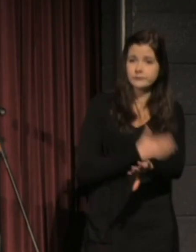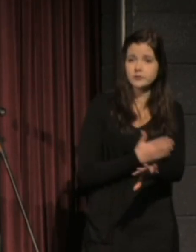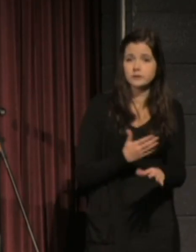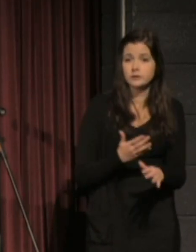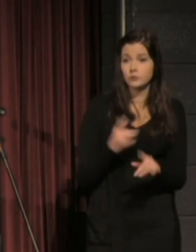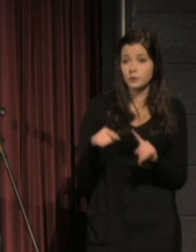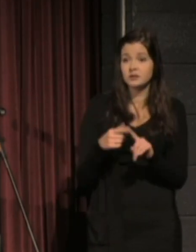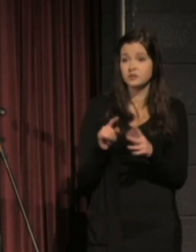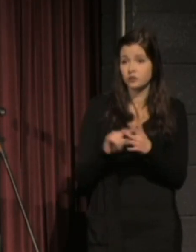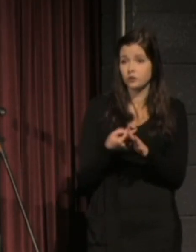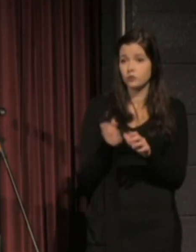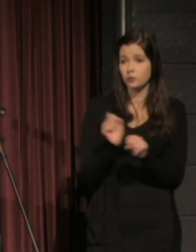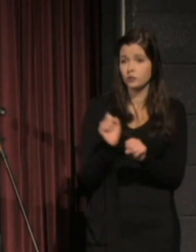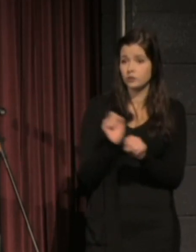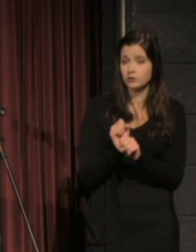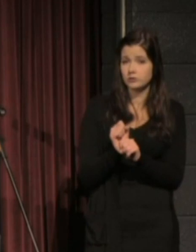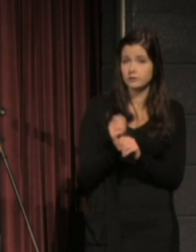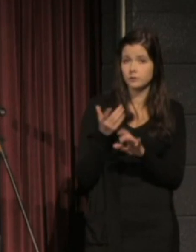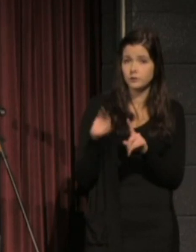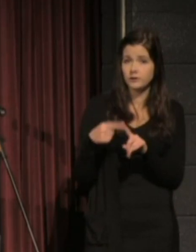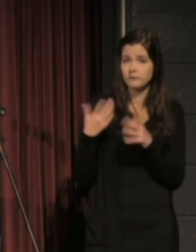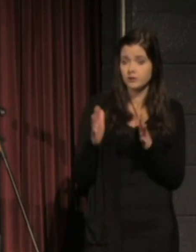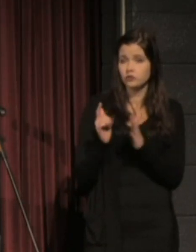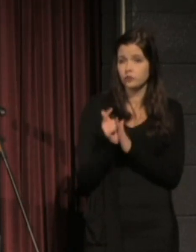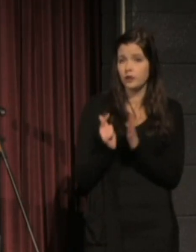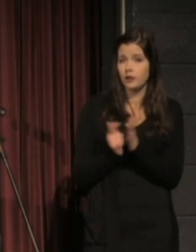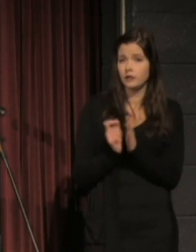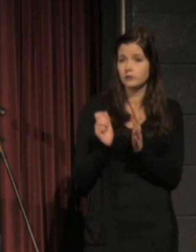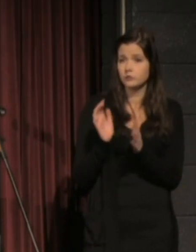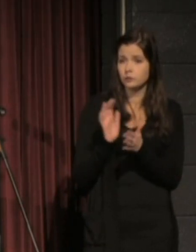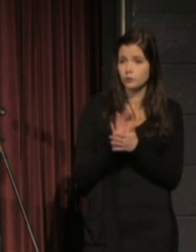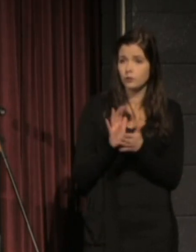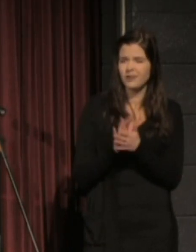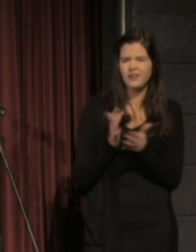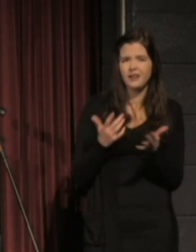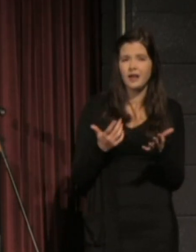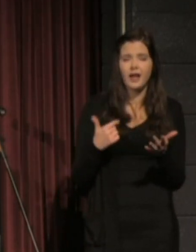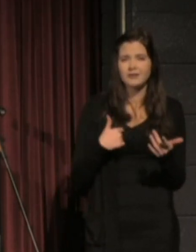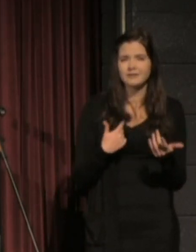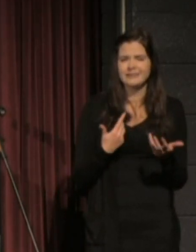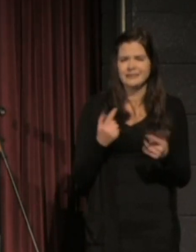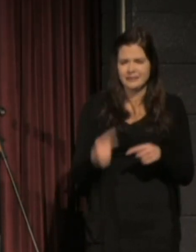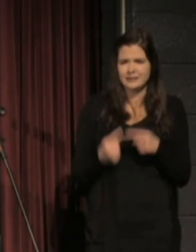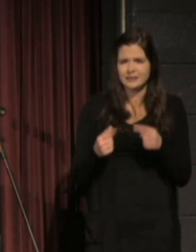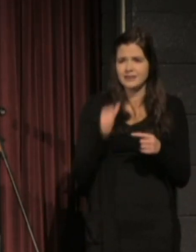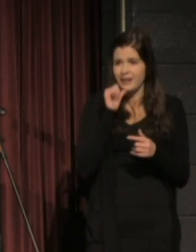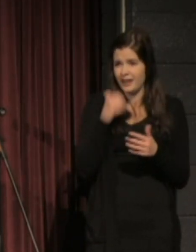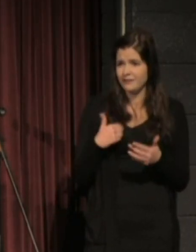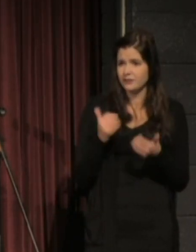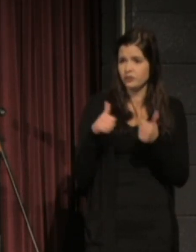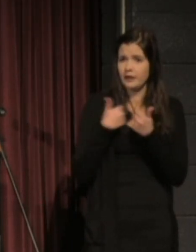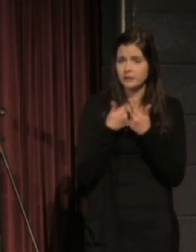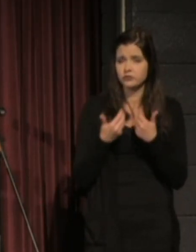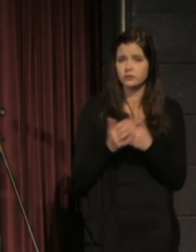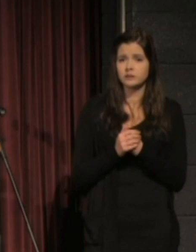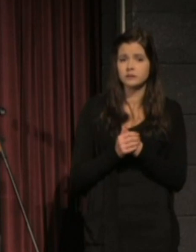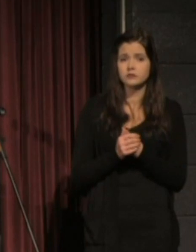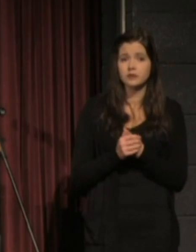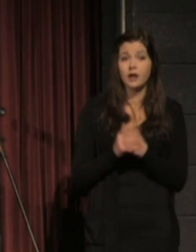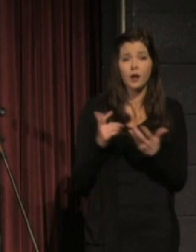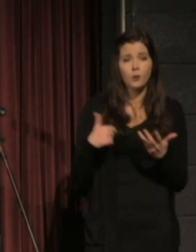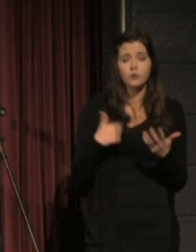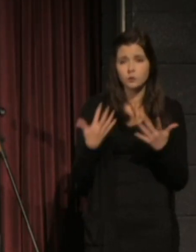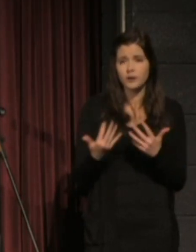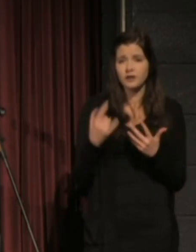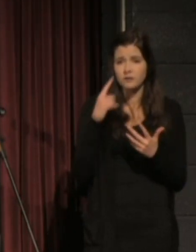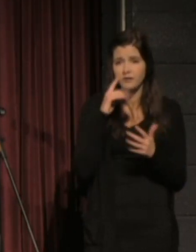law school, I struggled with not having constant achievement feedback, like tests and assignments to challenge myself with. I kept waiting for the next